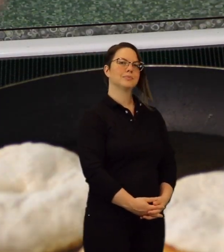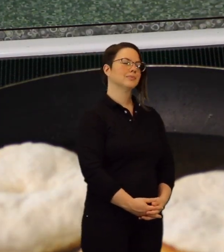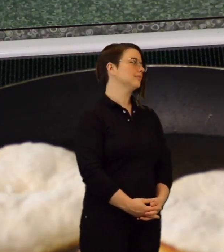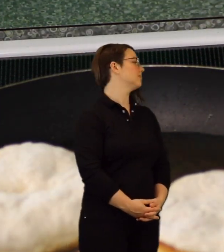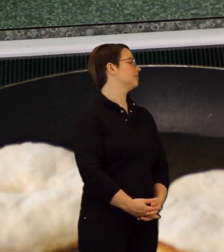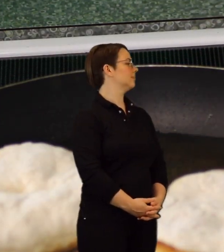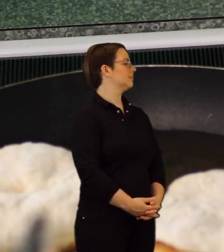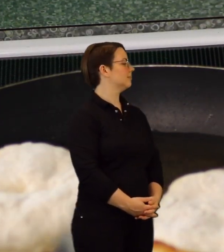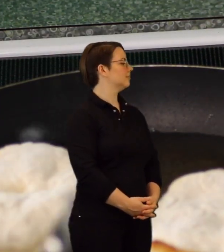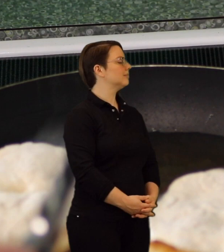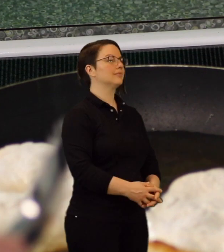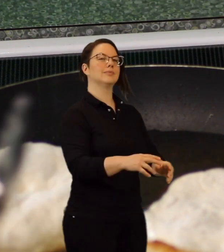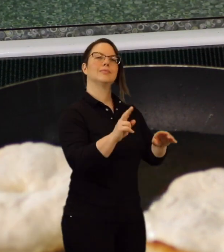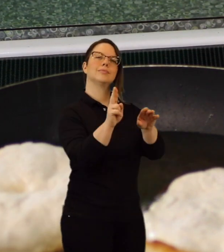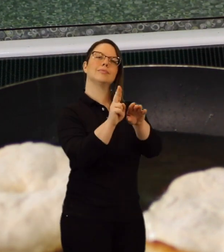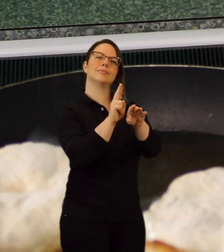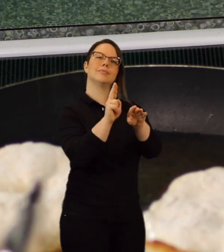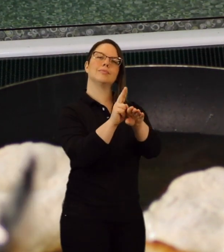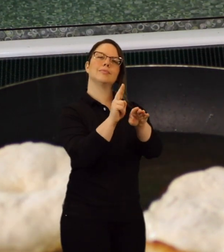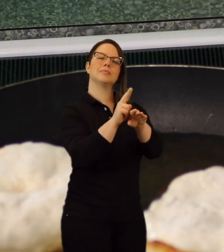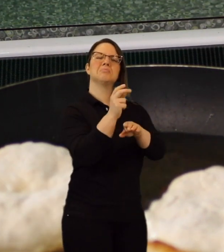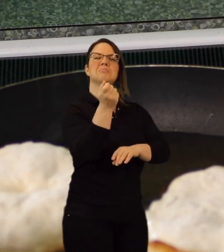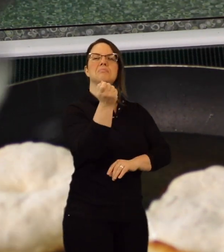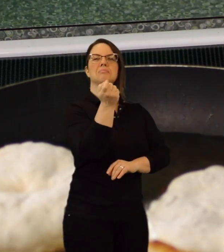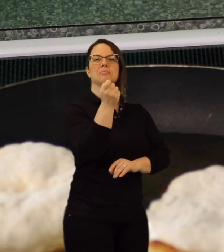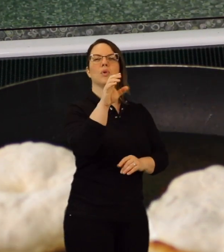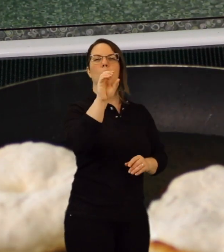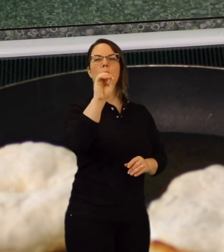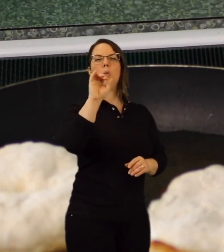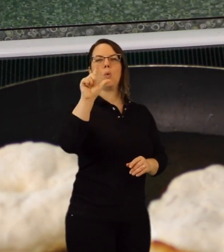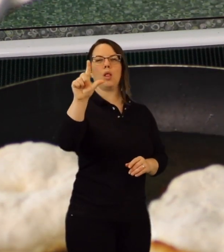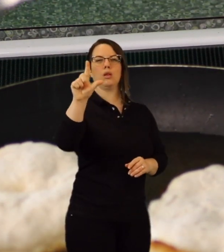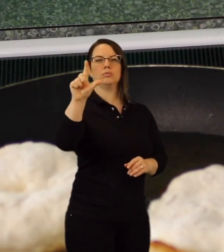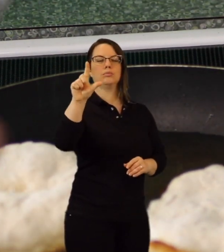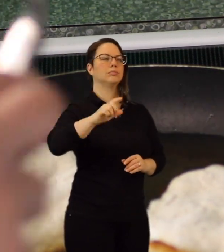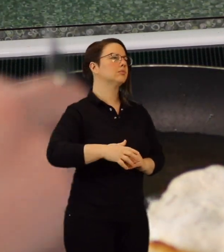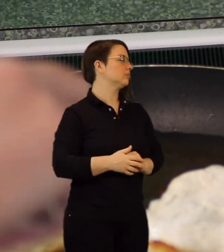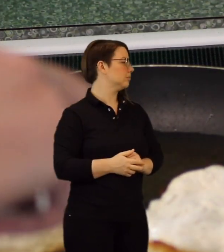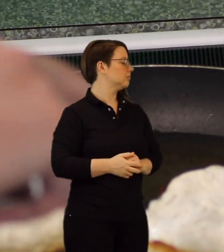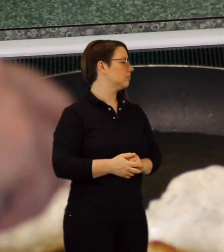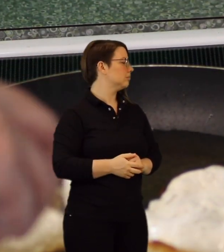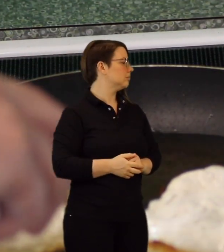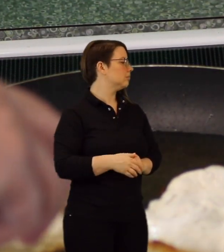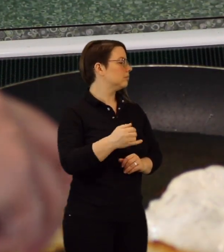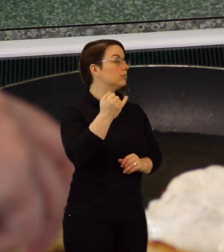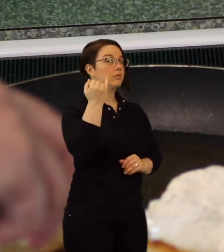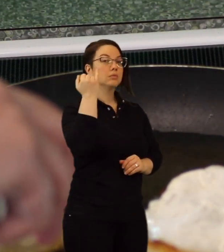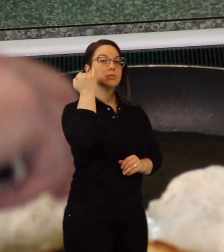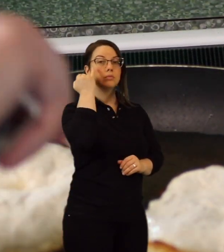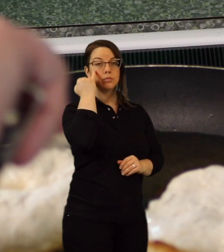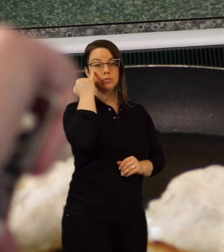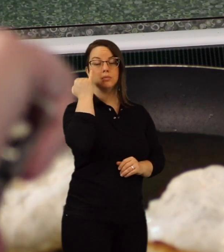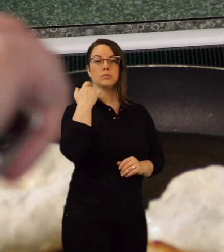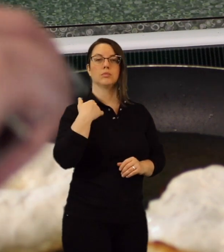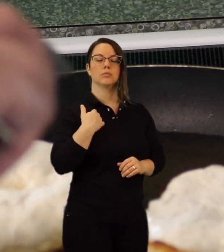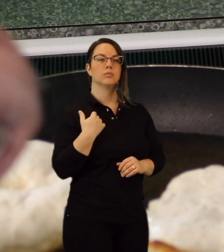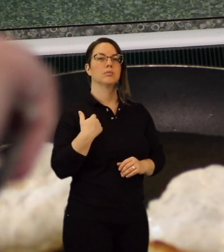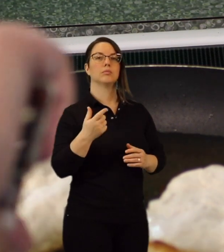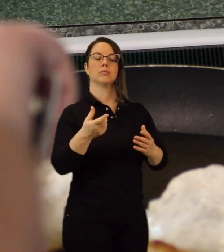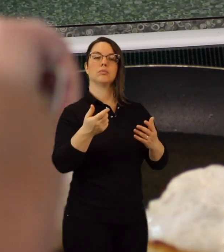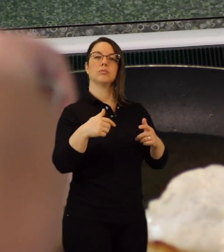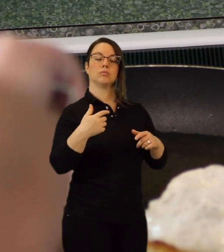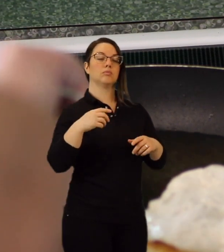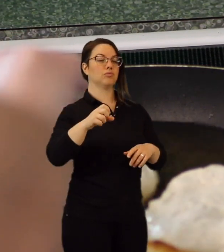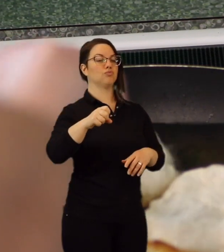We need a little bit of oil because once we have a couple pieces in, the oil rises, and we only need to have the oil really cover